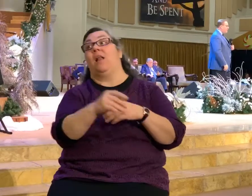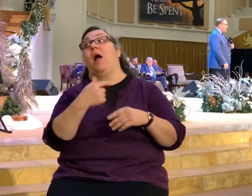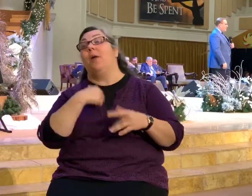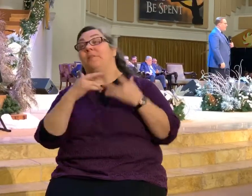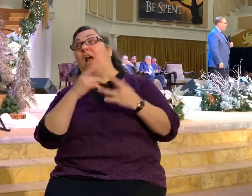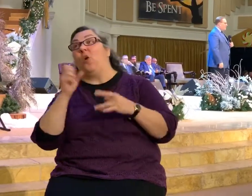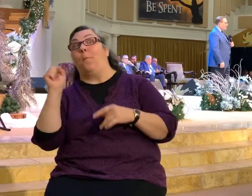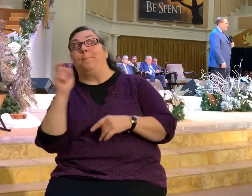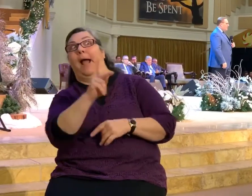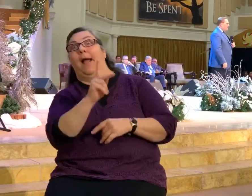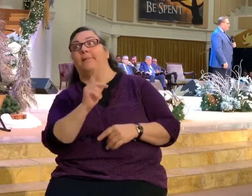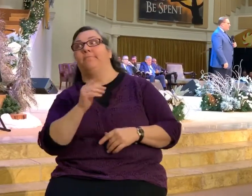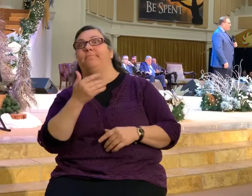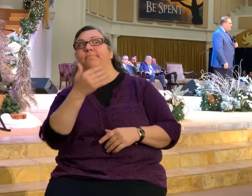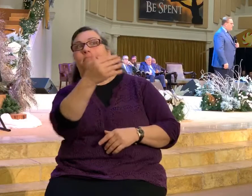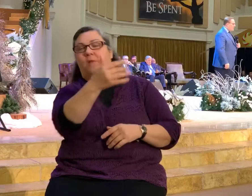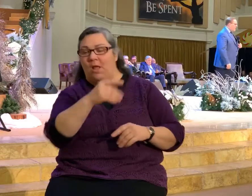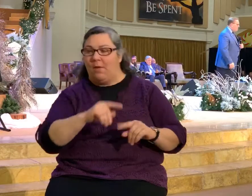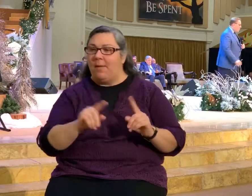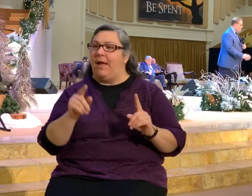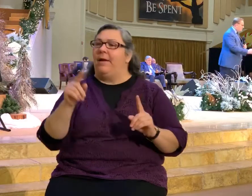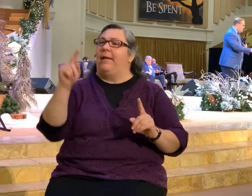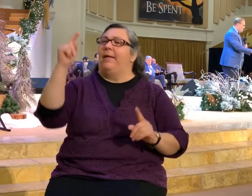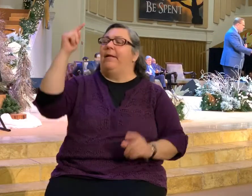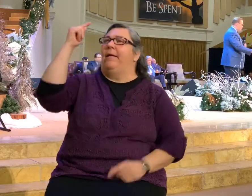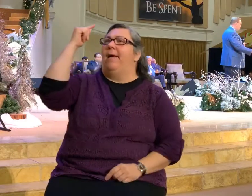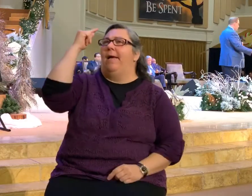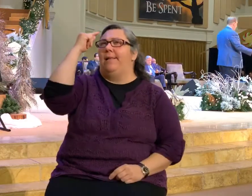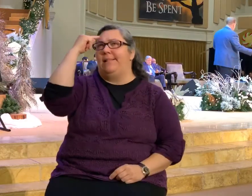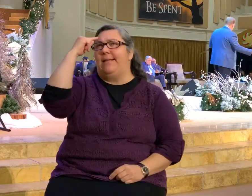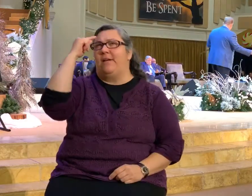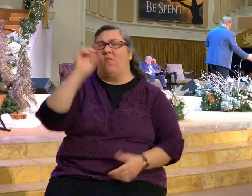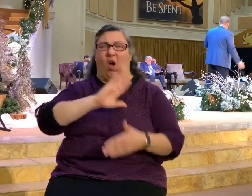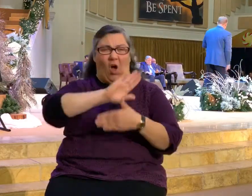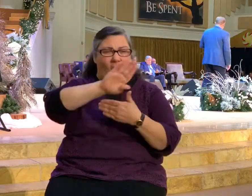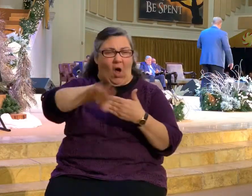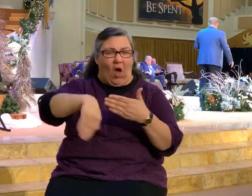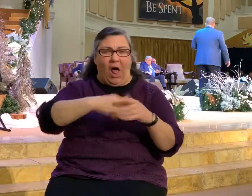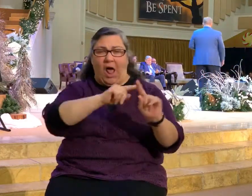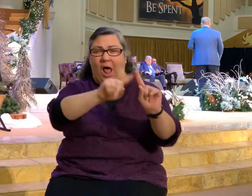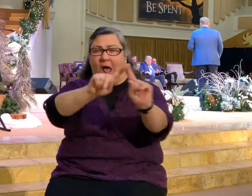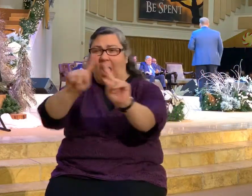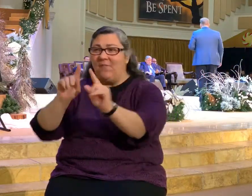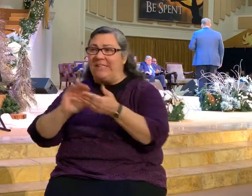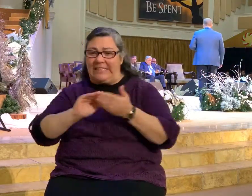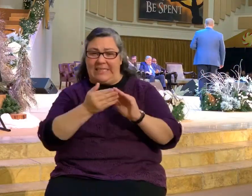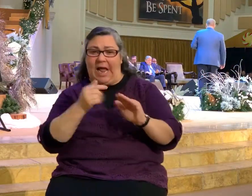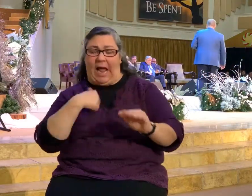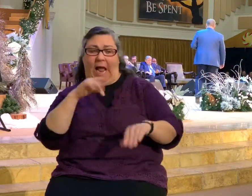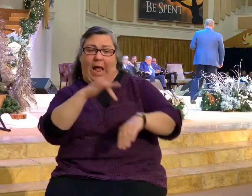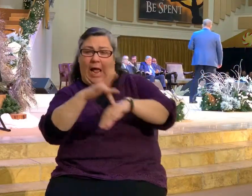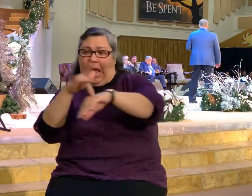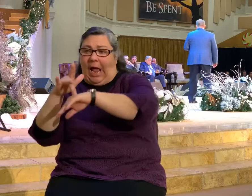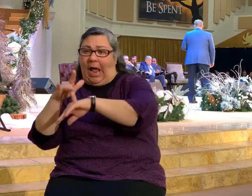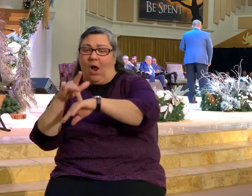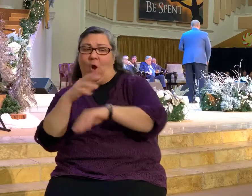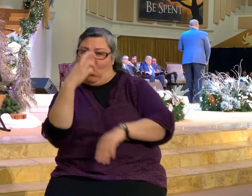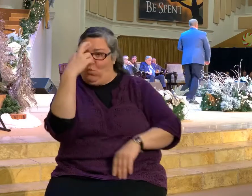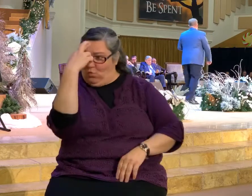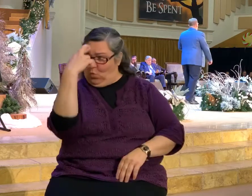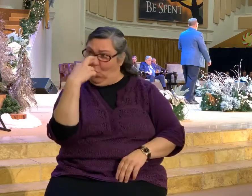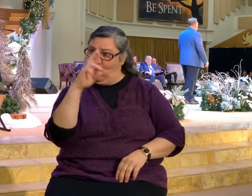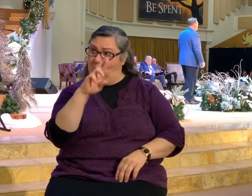point. And I think out of all the cities, Bishop, that I've been to, Rome may have impacted